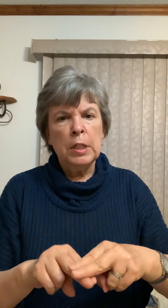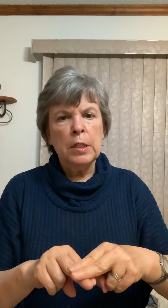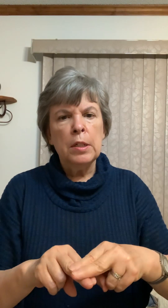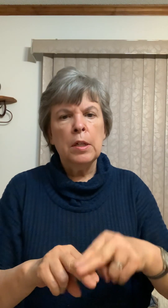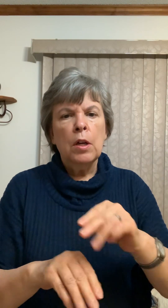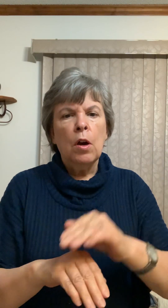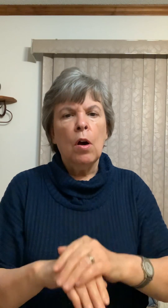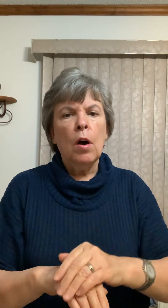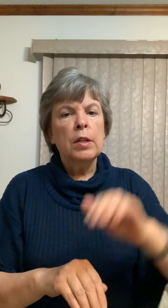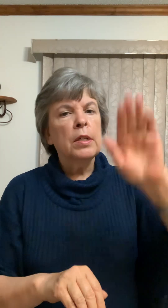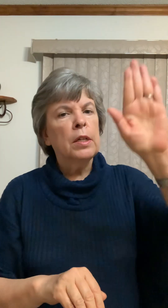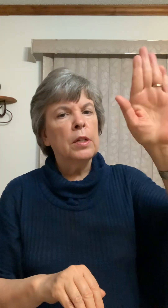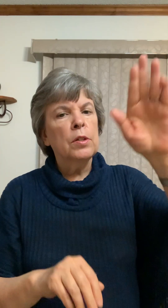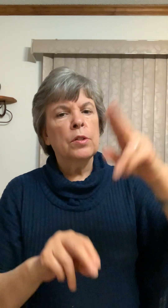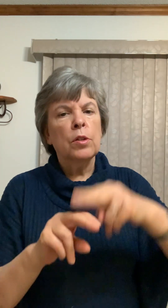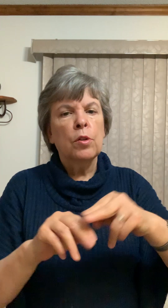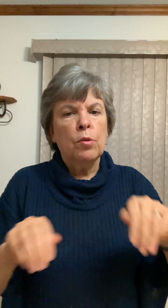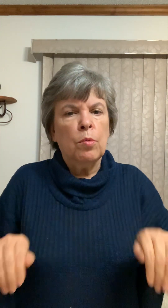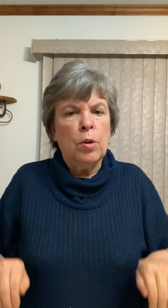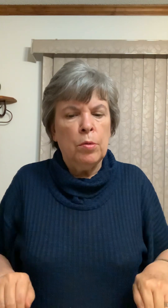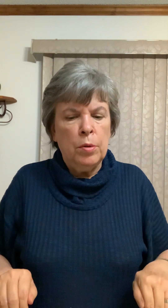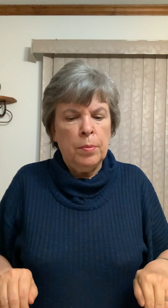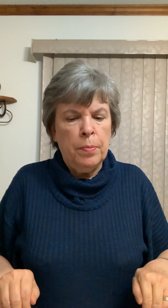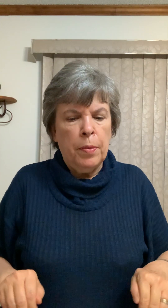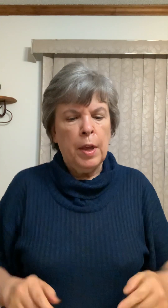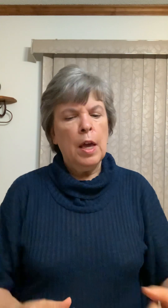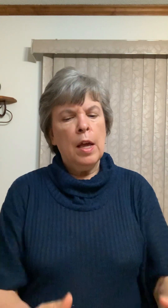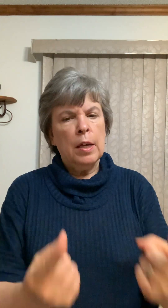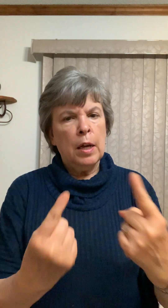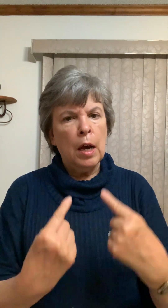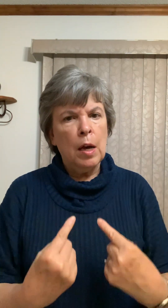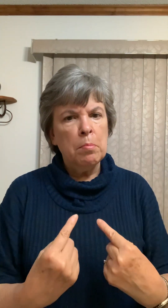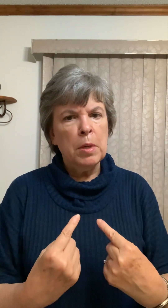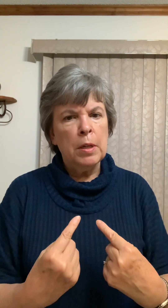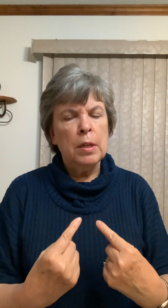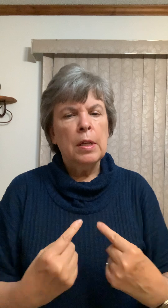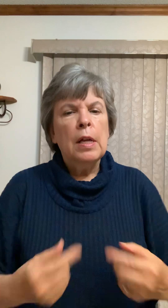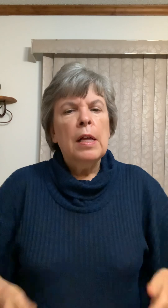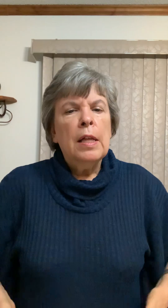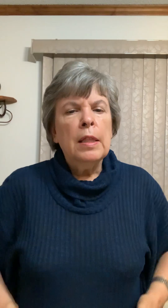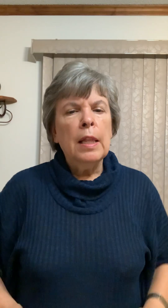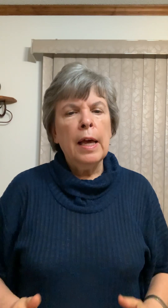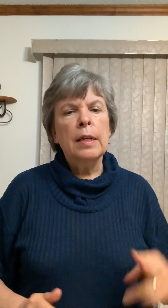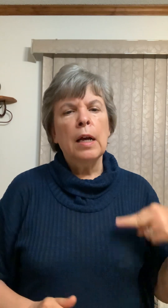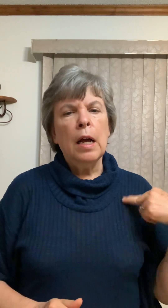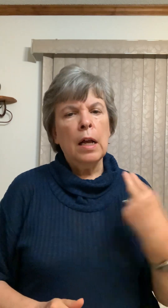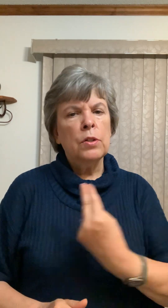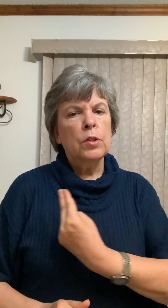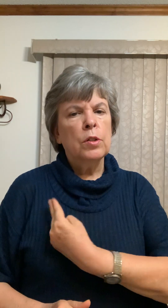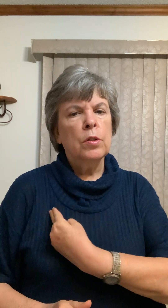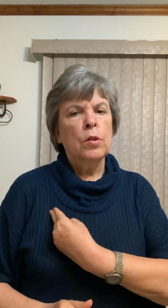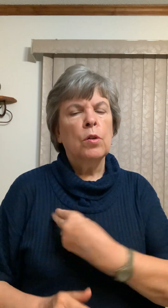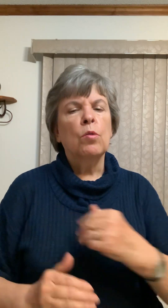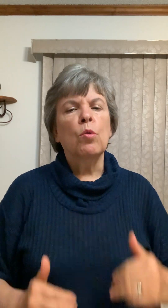Seated on his throne. Come, let us,